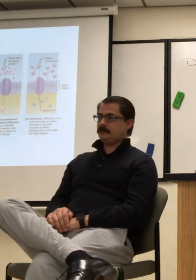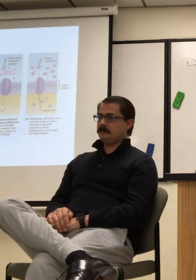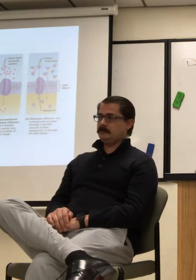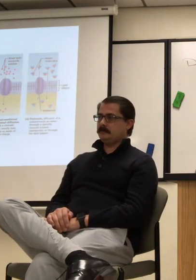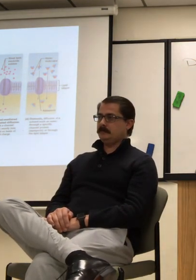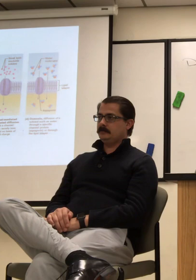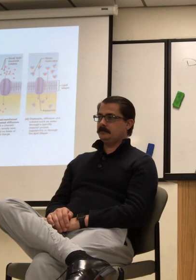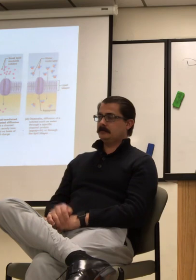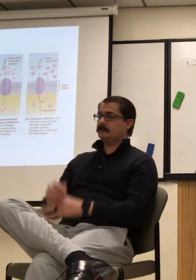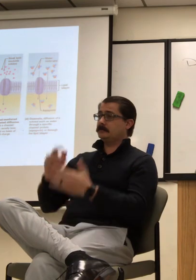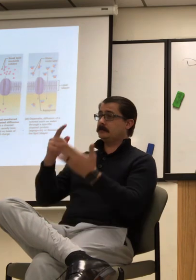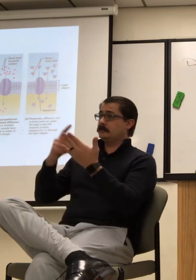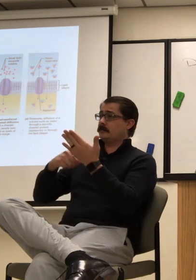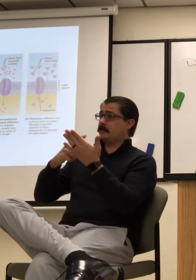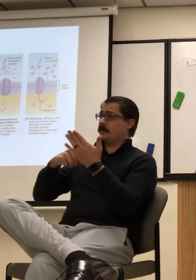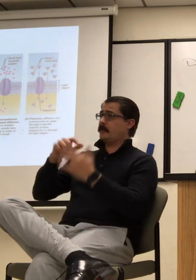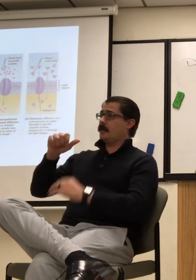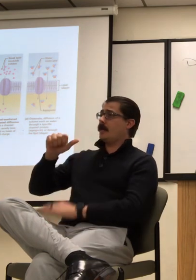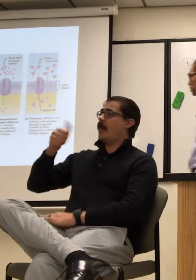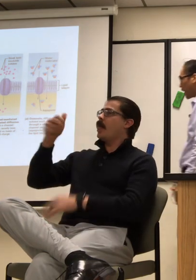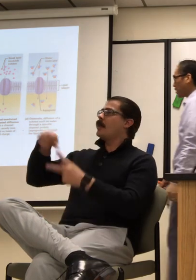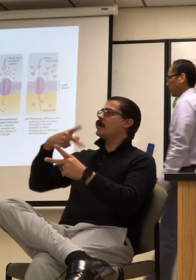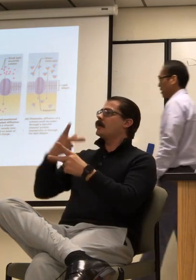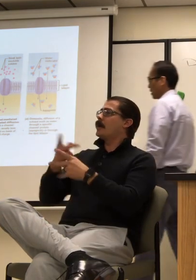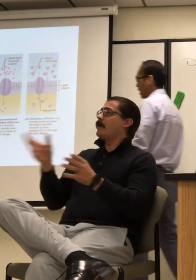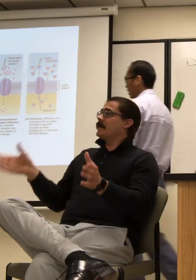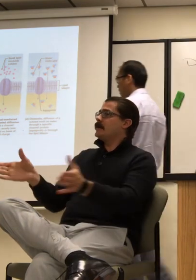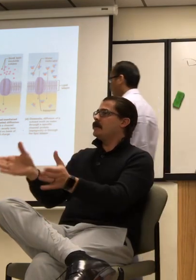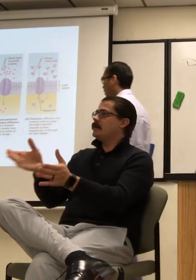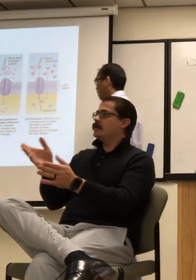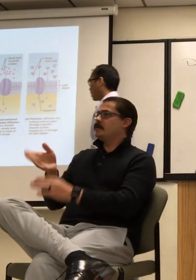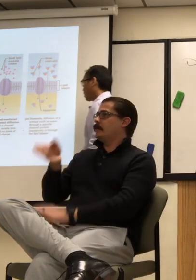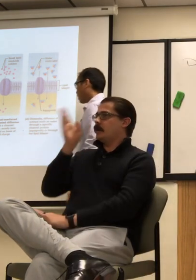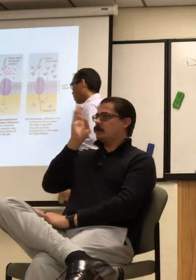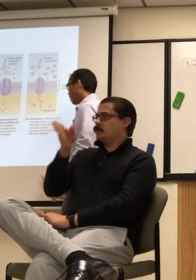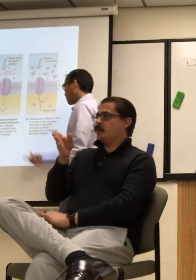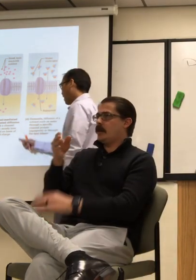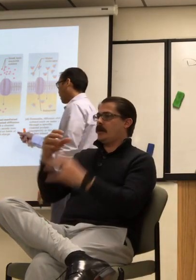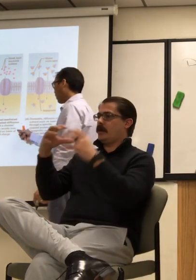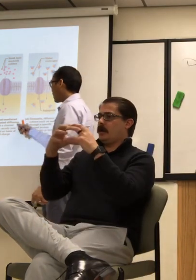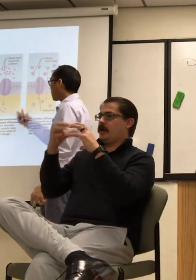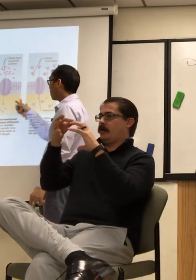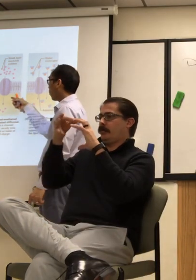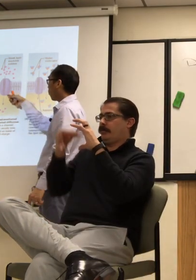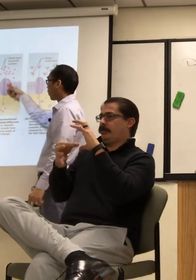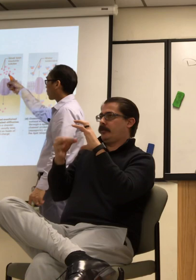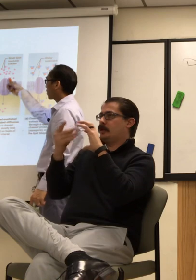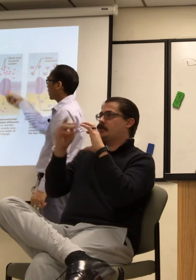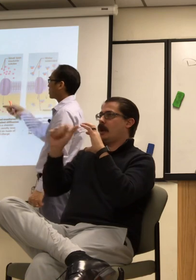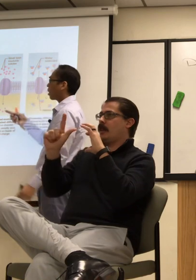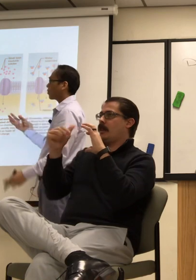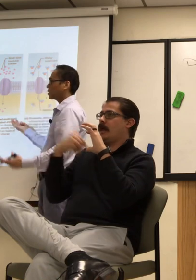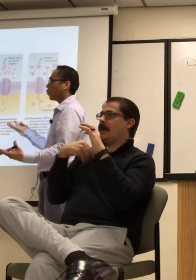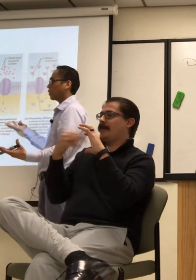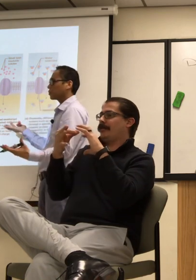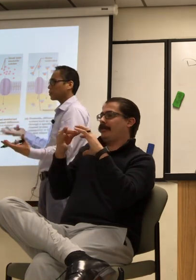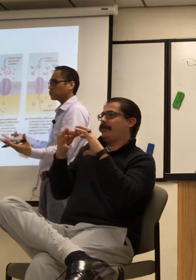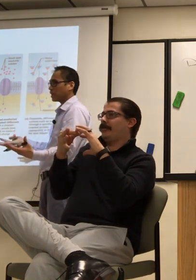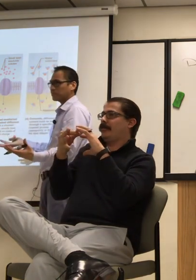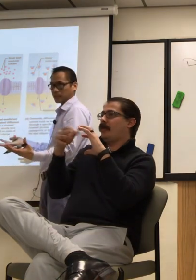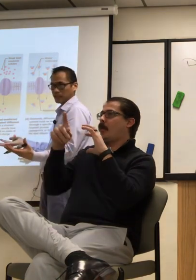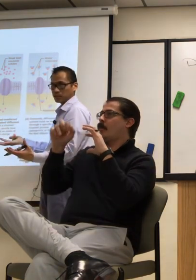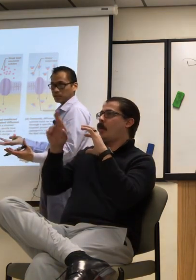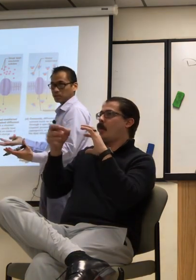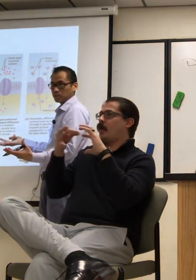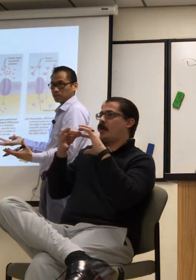However, in the other kind of facilitated diffusion where it's just a channel mediated, the channel has a pore and it's always open. There's